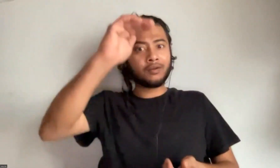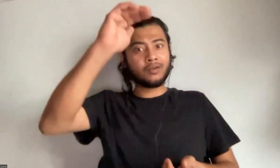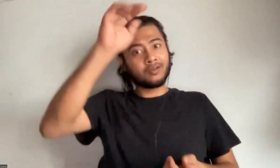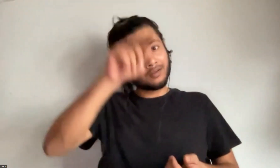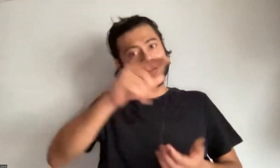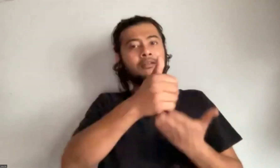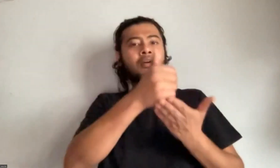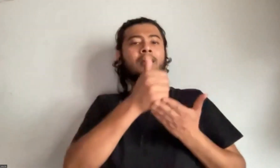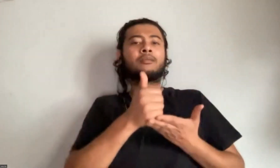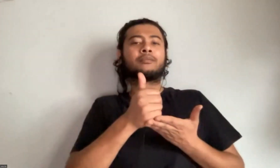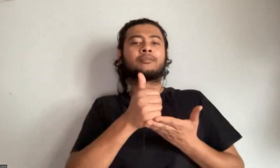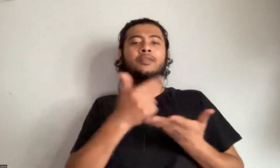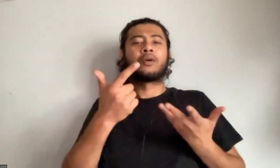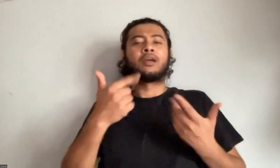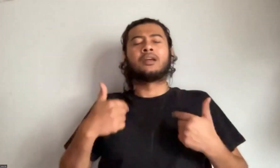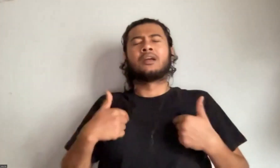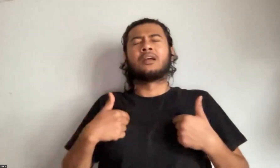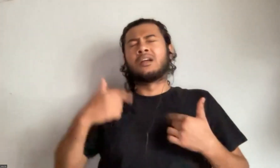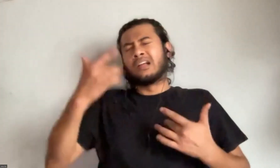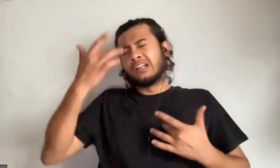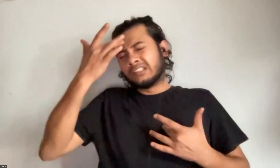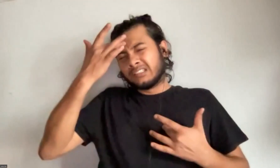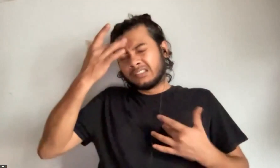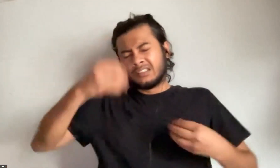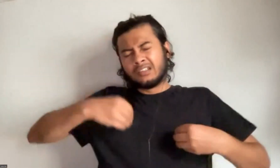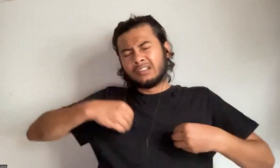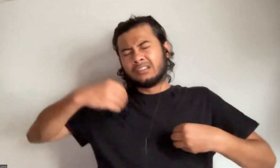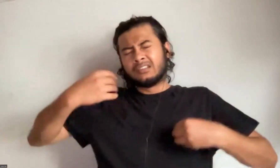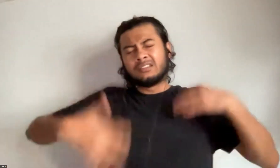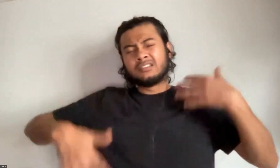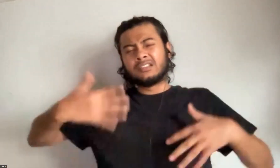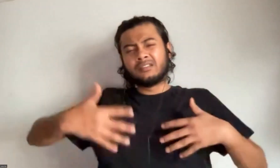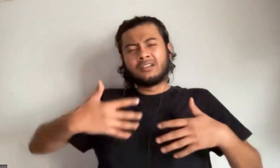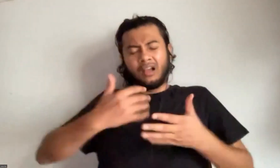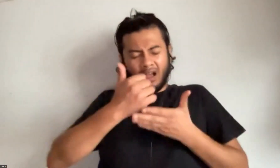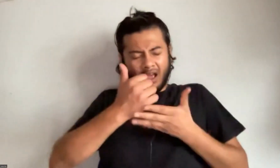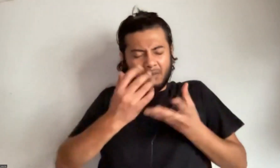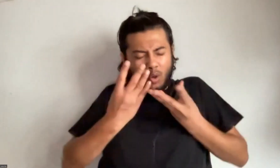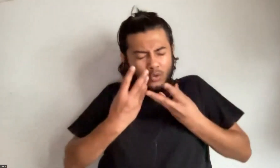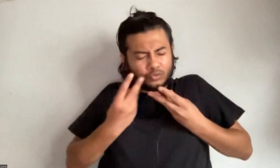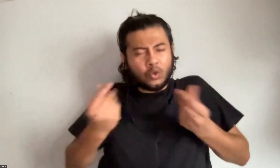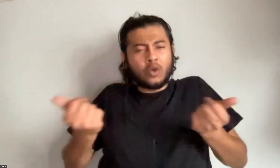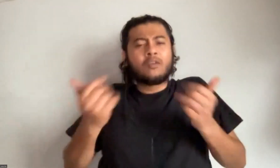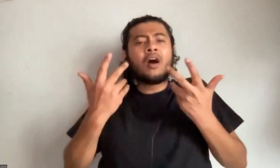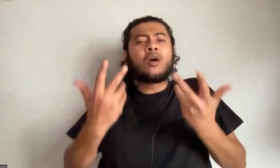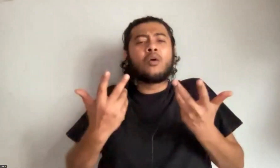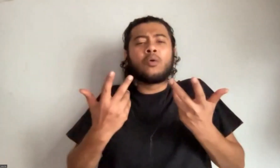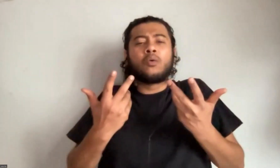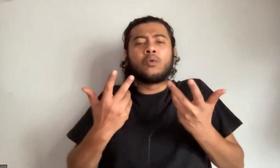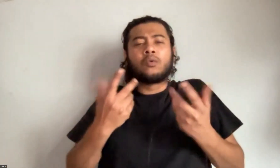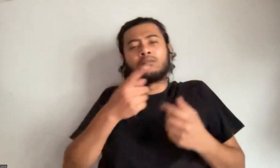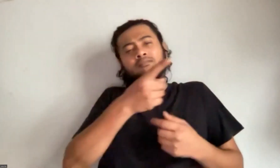condition. At that time, we have to start trusting and depending completely on Krishna. And we